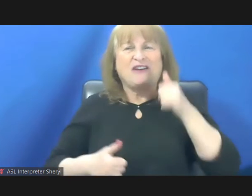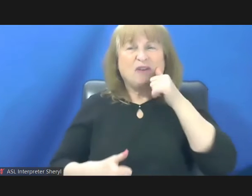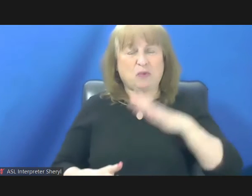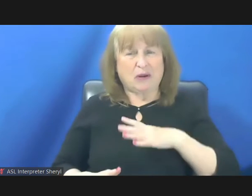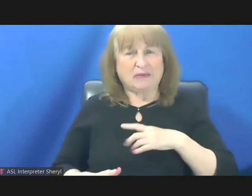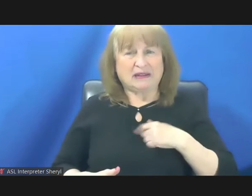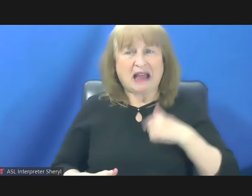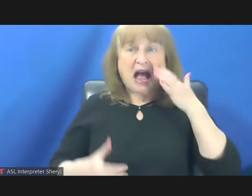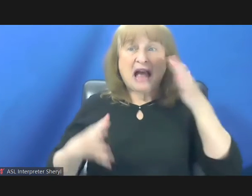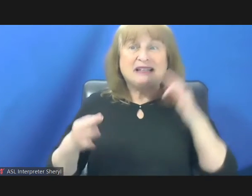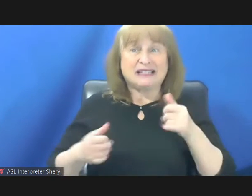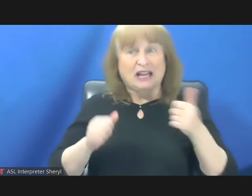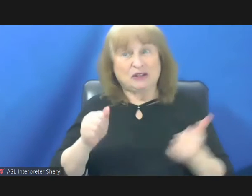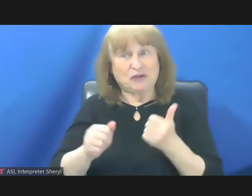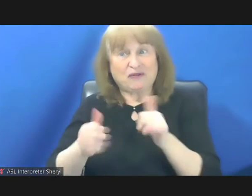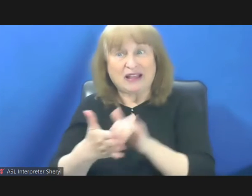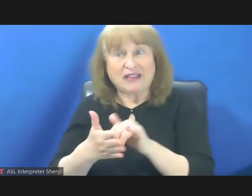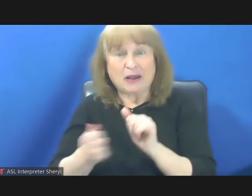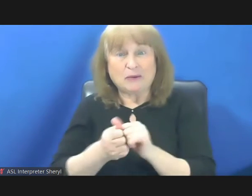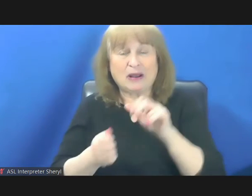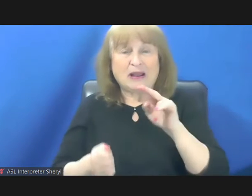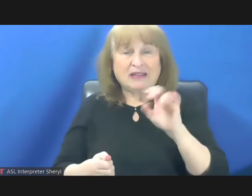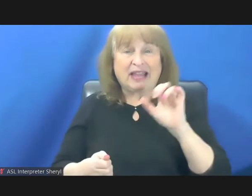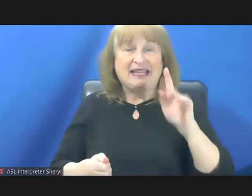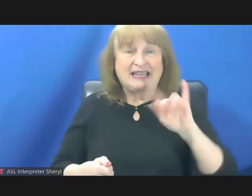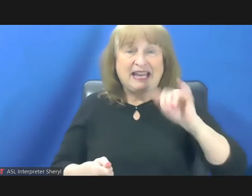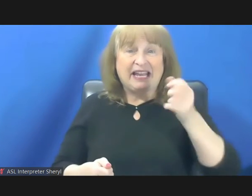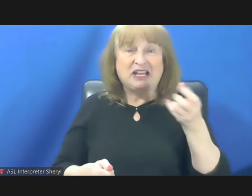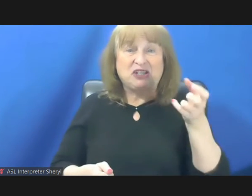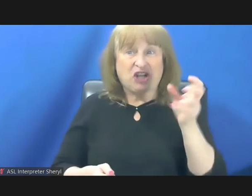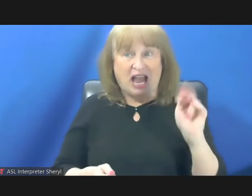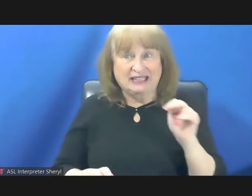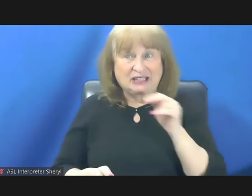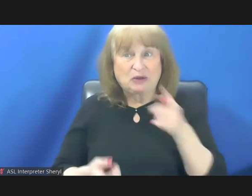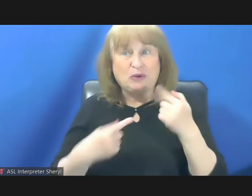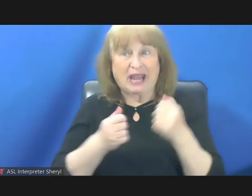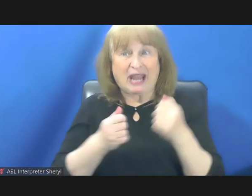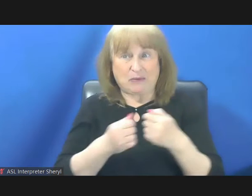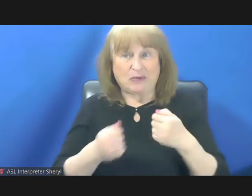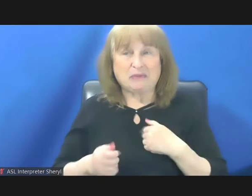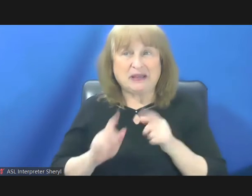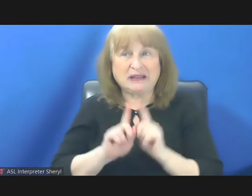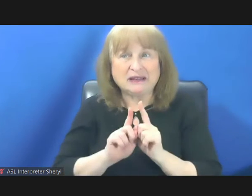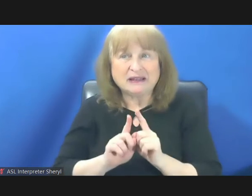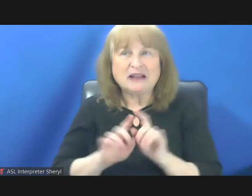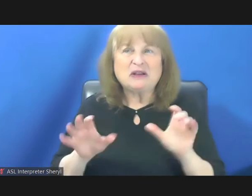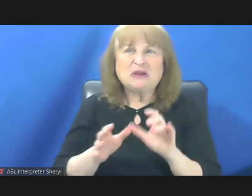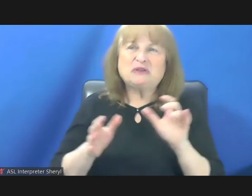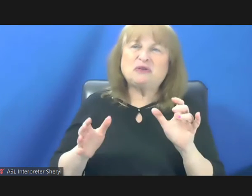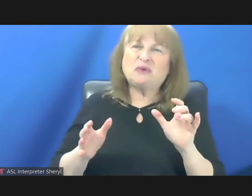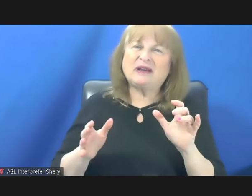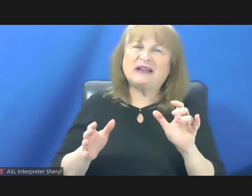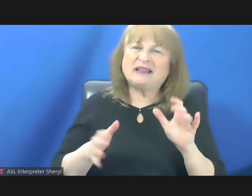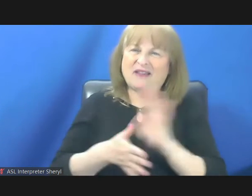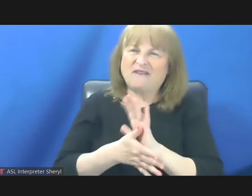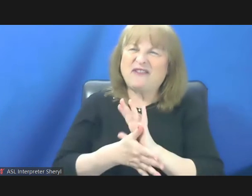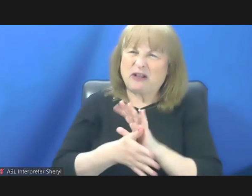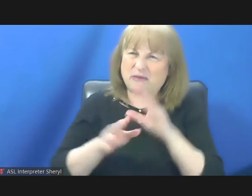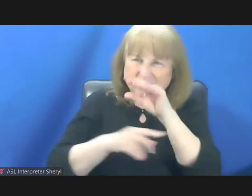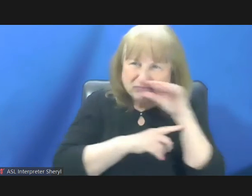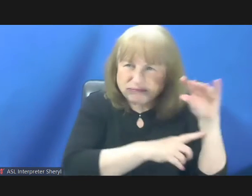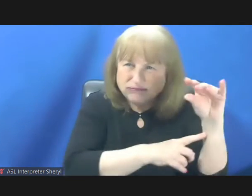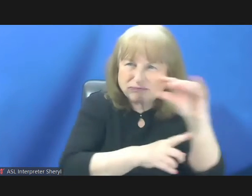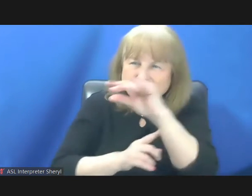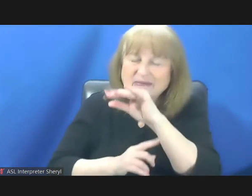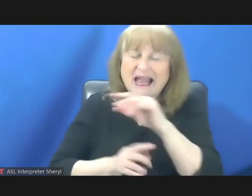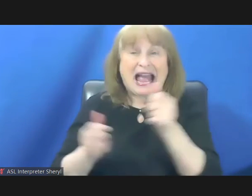to follow that with Ned Johnson, who accompanied me as the one who was sort of doing the filming. And